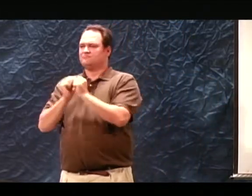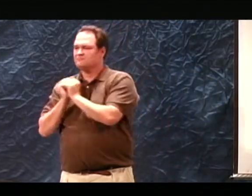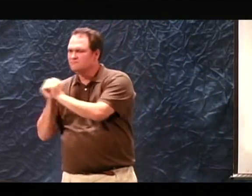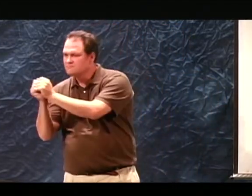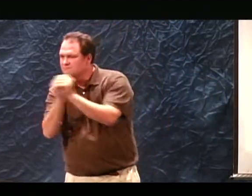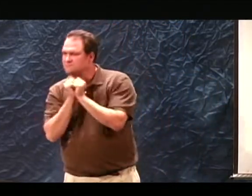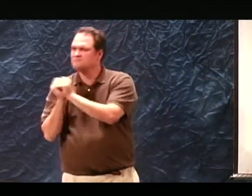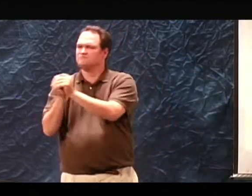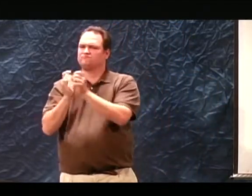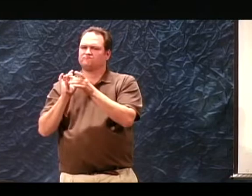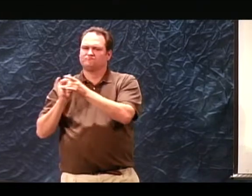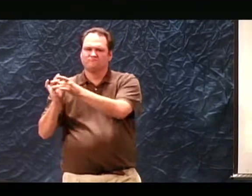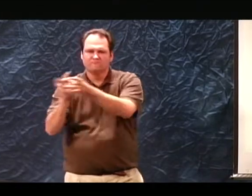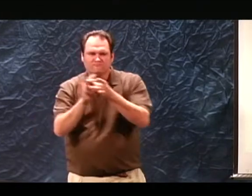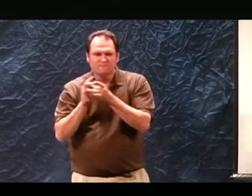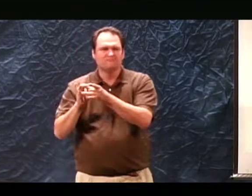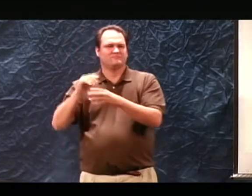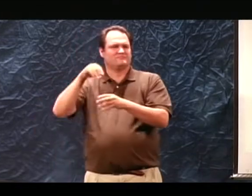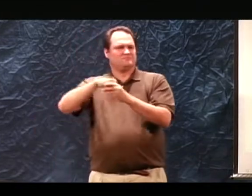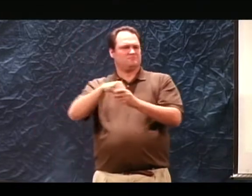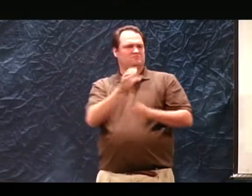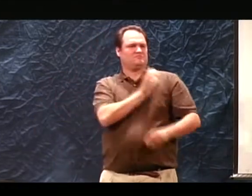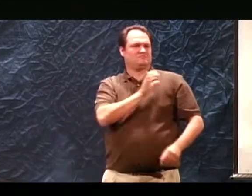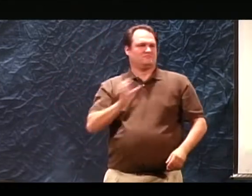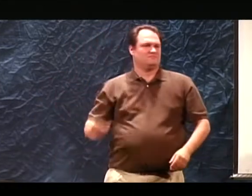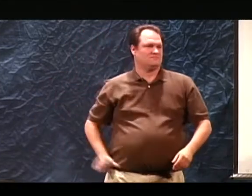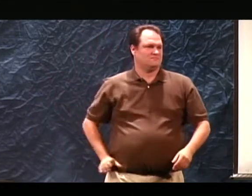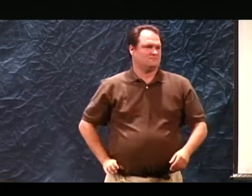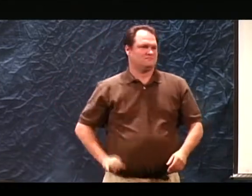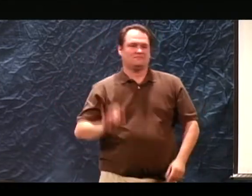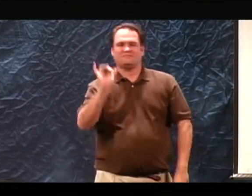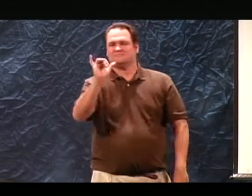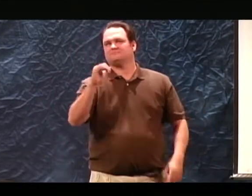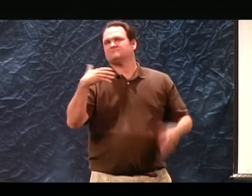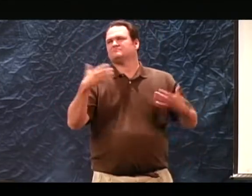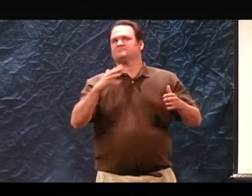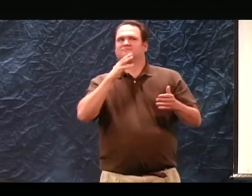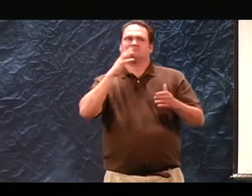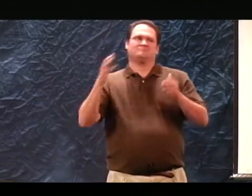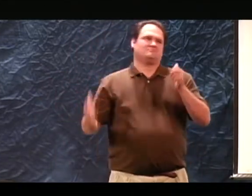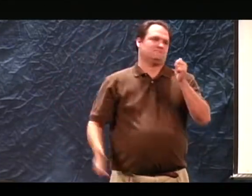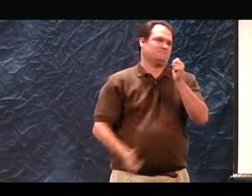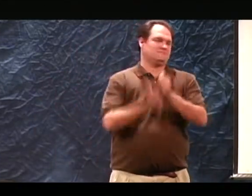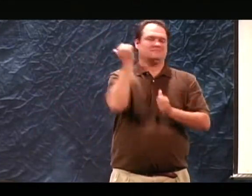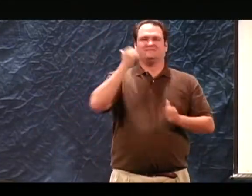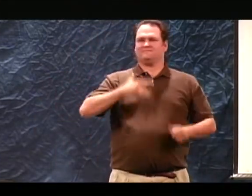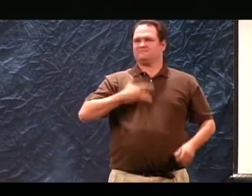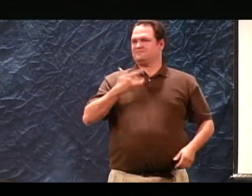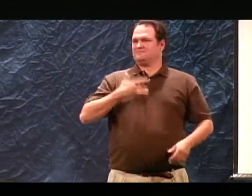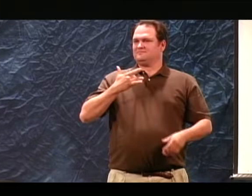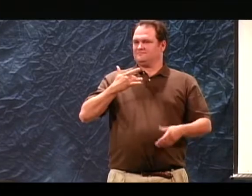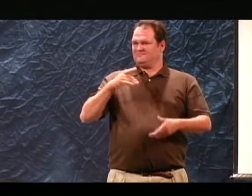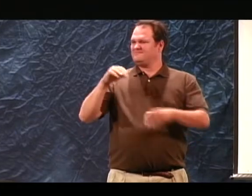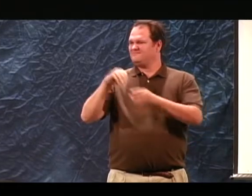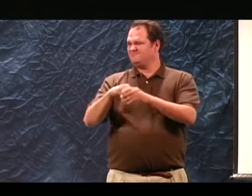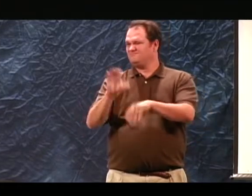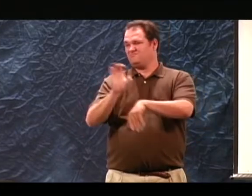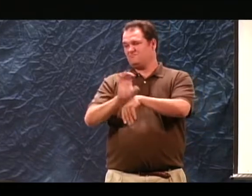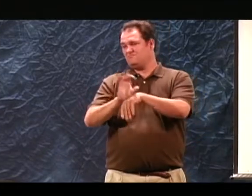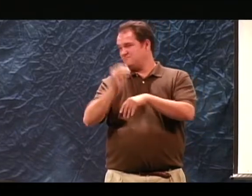are you a part of the church a part of the church the body of christ as it functions